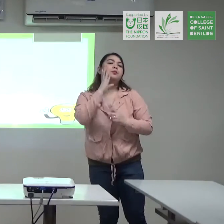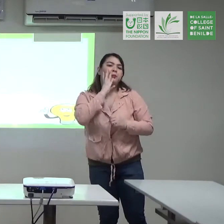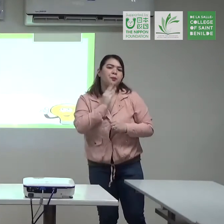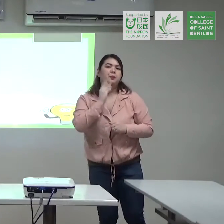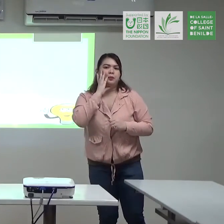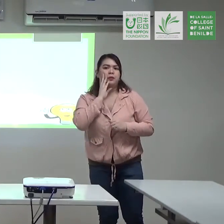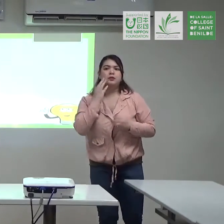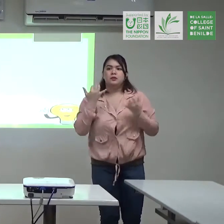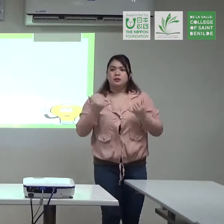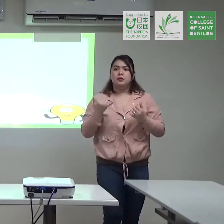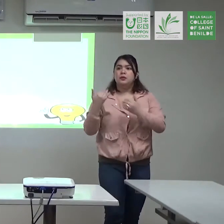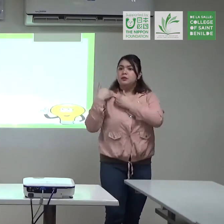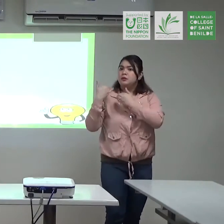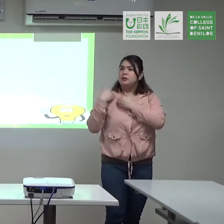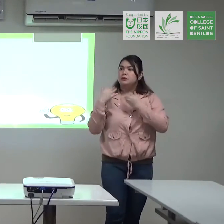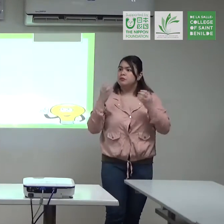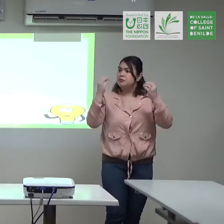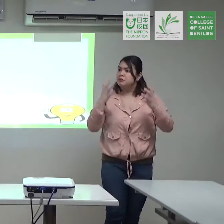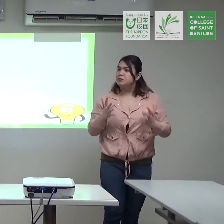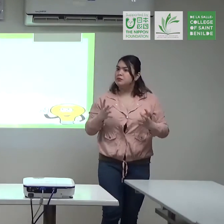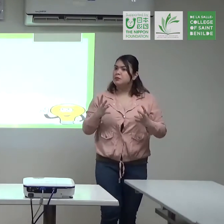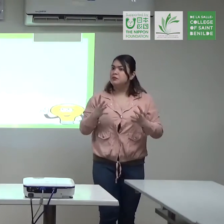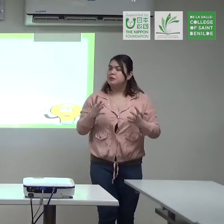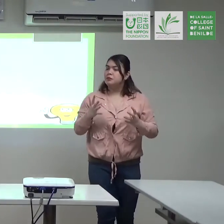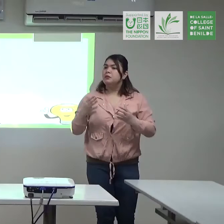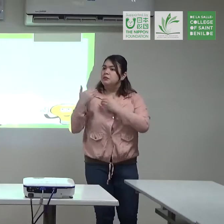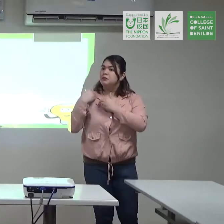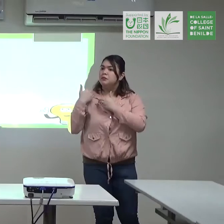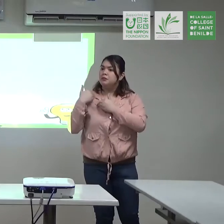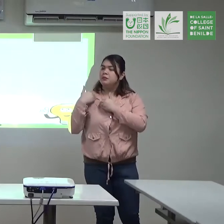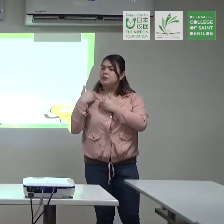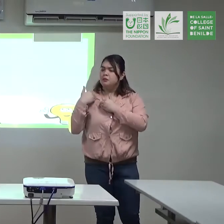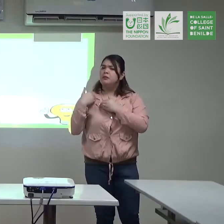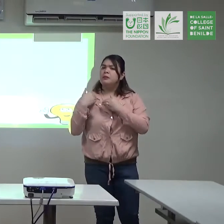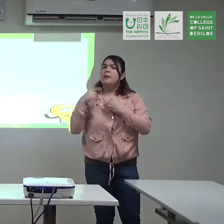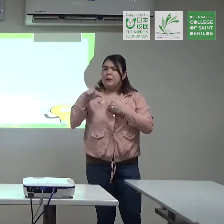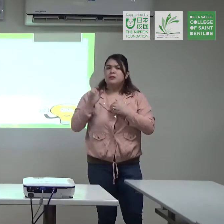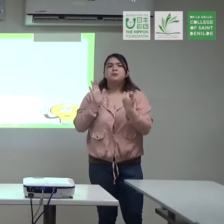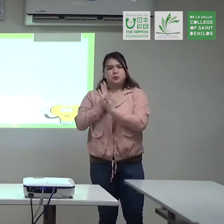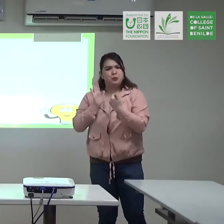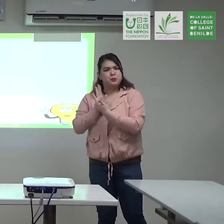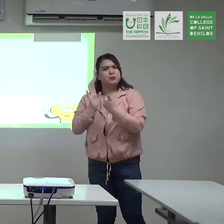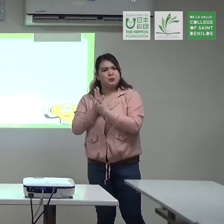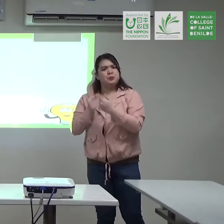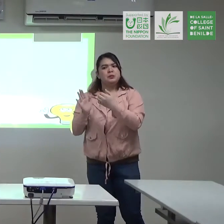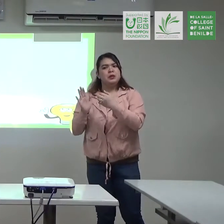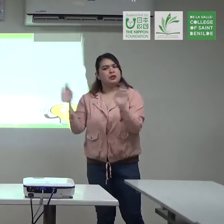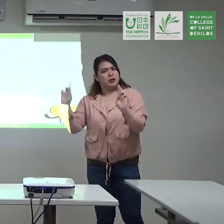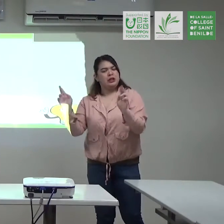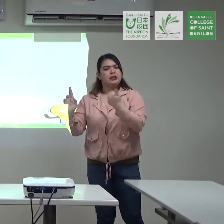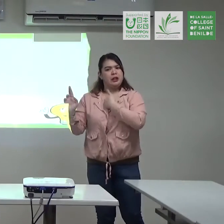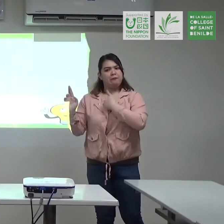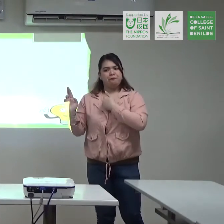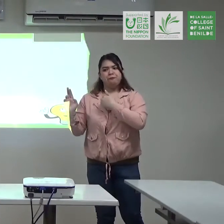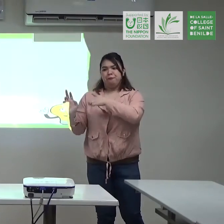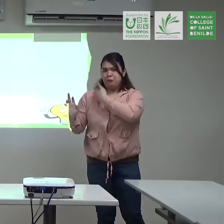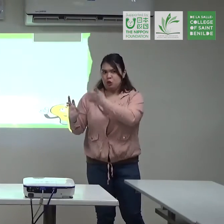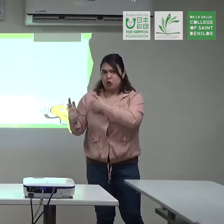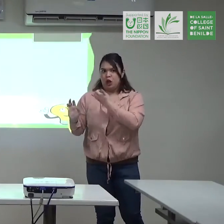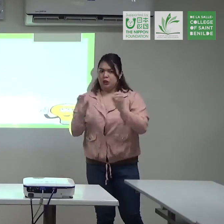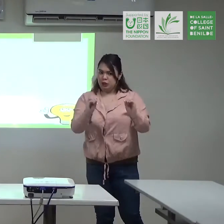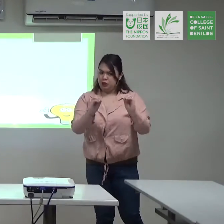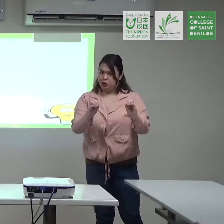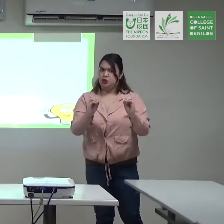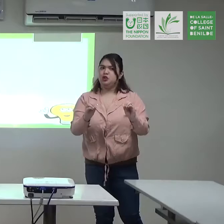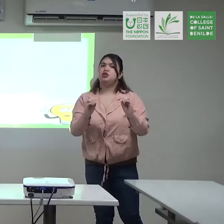your job as teachers to somehow assure emotionally your students you're right on